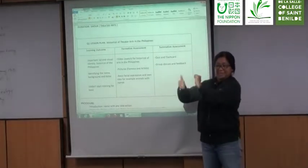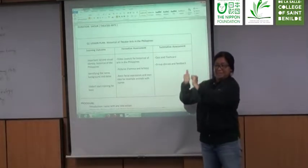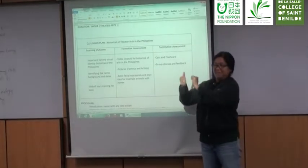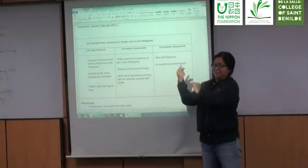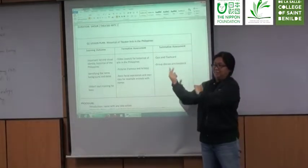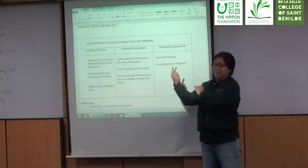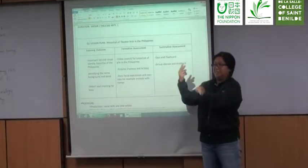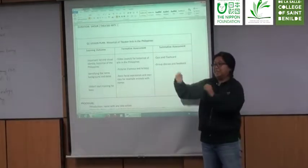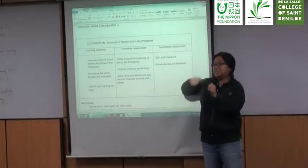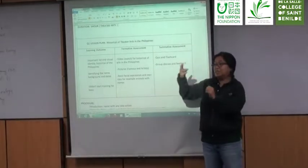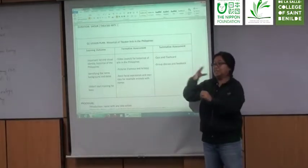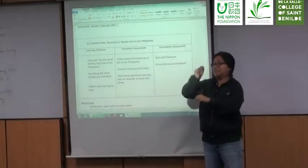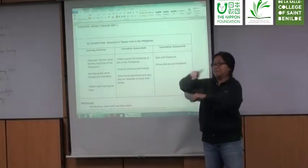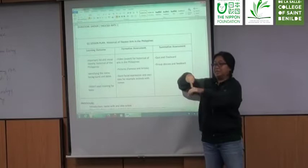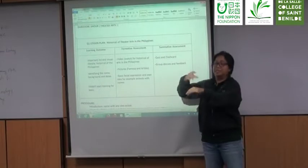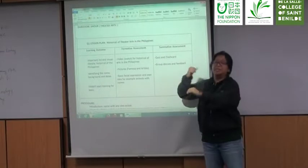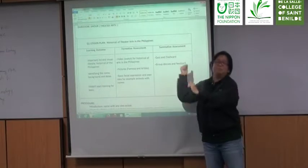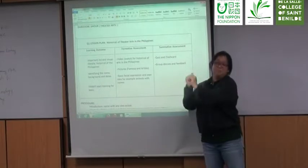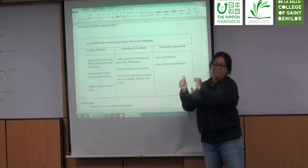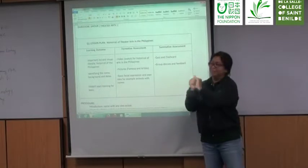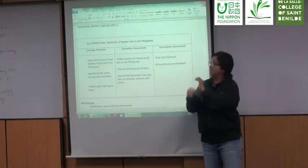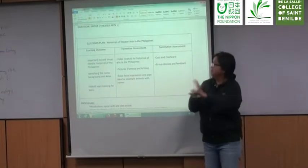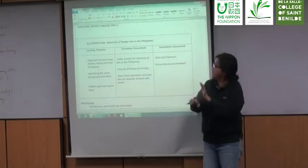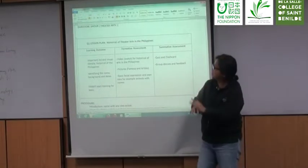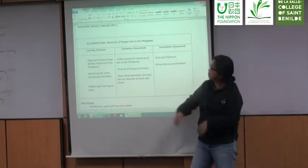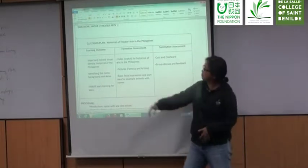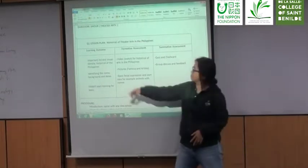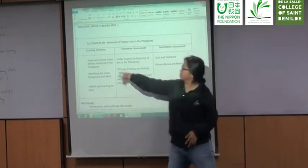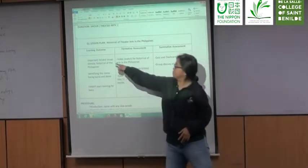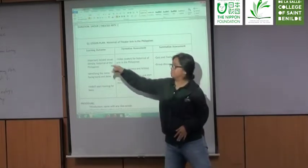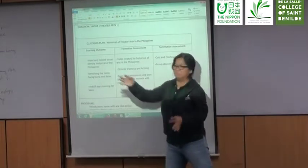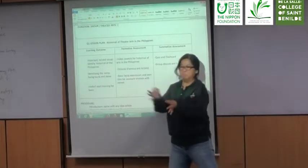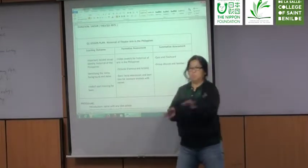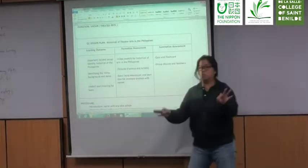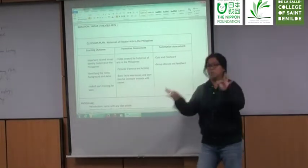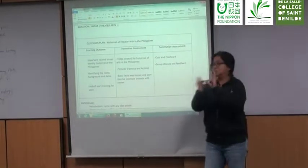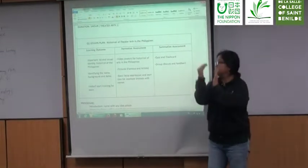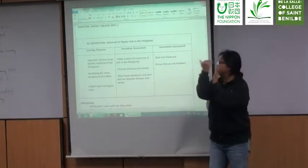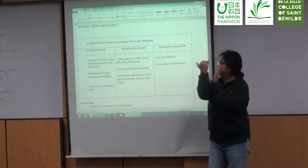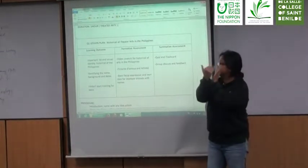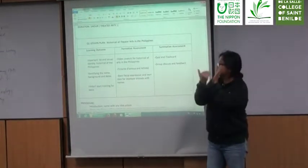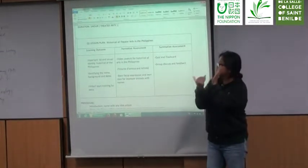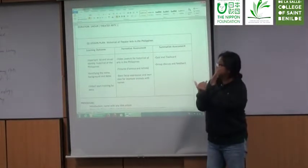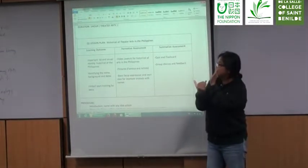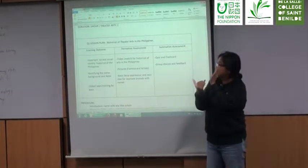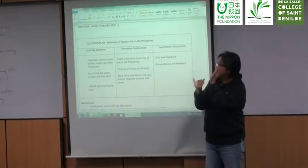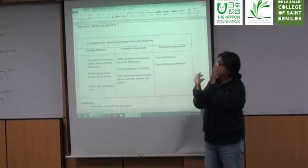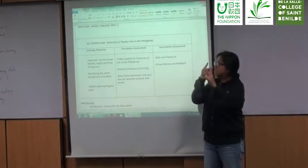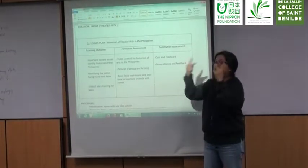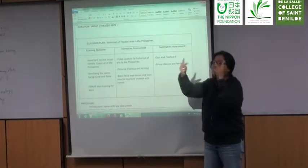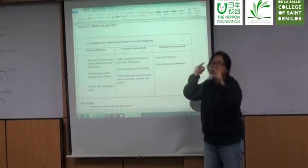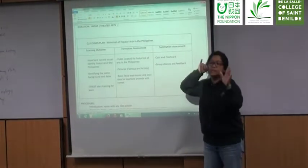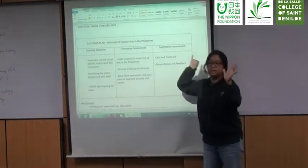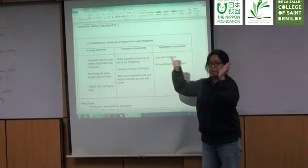divided 7 hours free. And then this is about theater arts and Philippines.